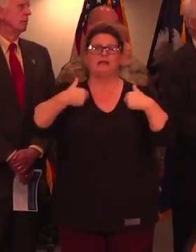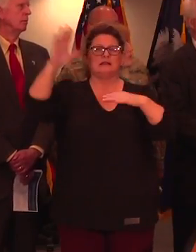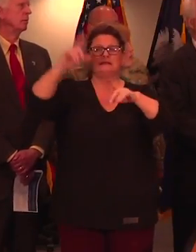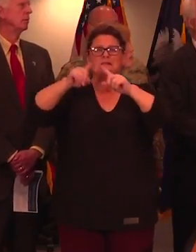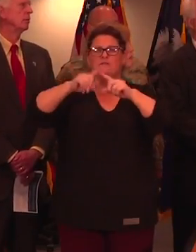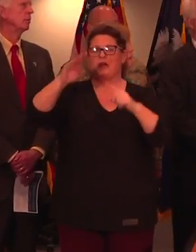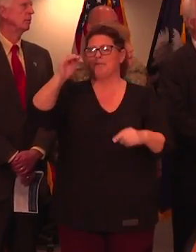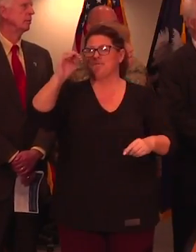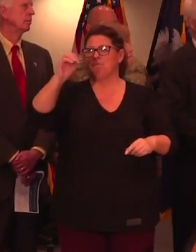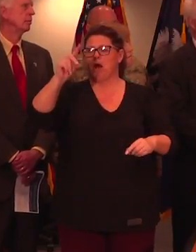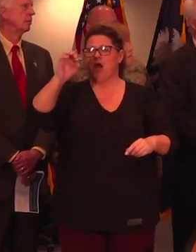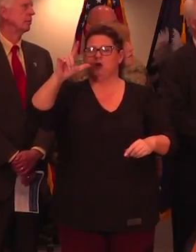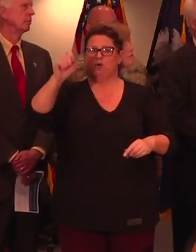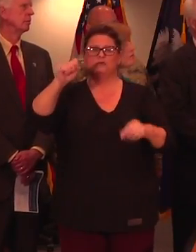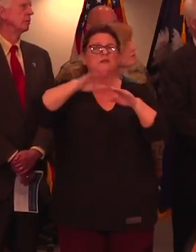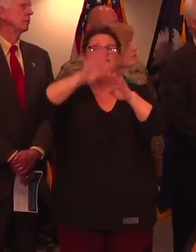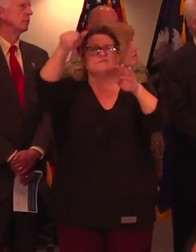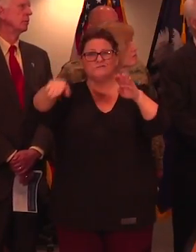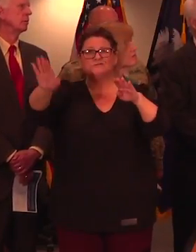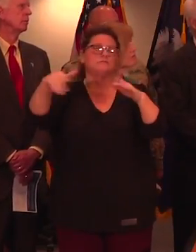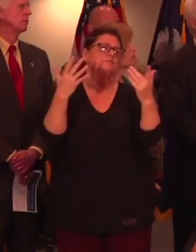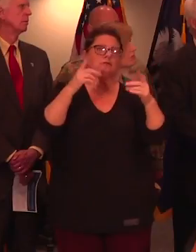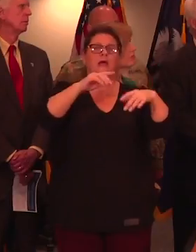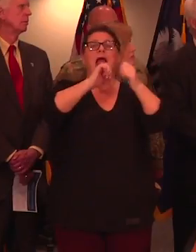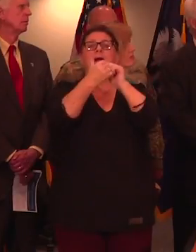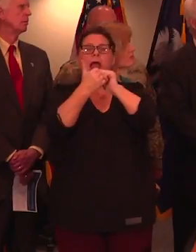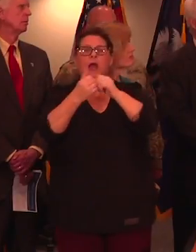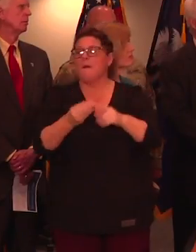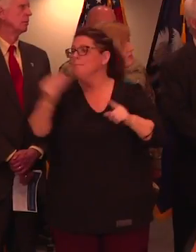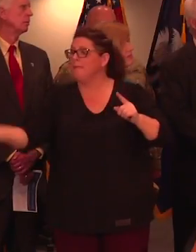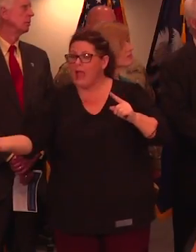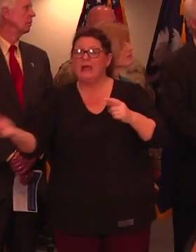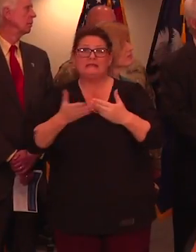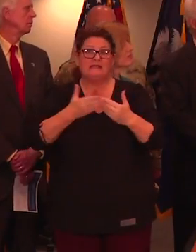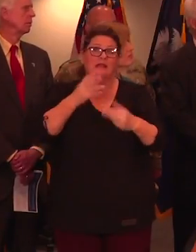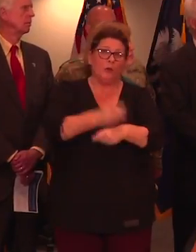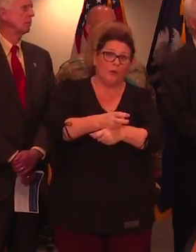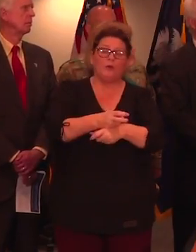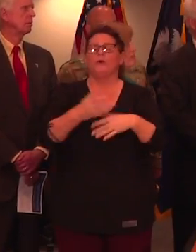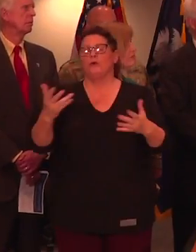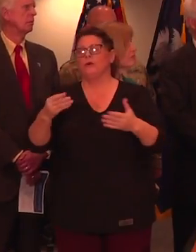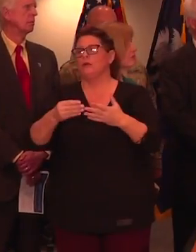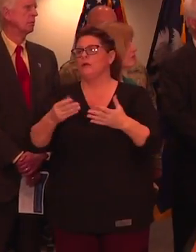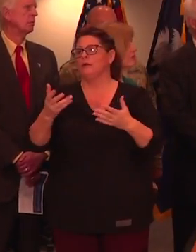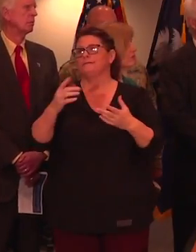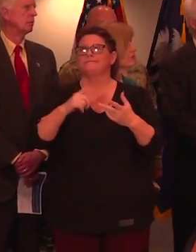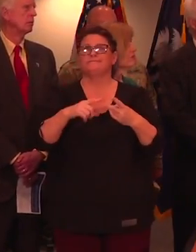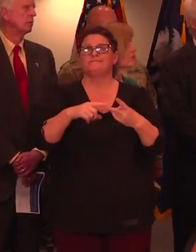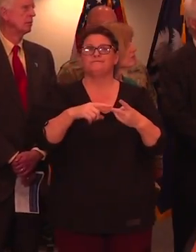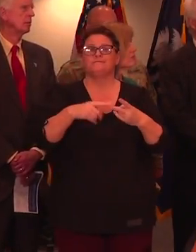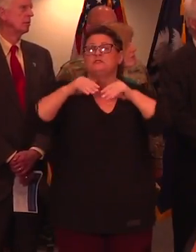for looking at a number of variables, including how transmissible the virus is, the expectation